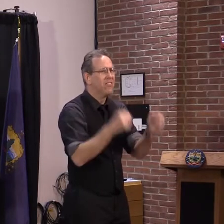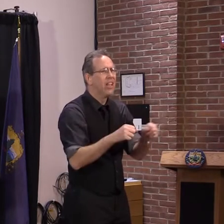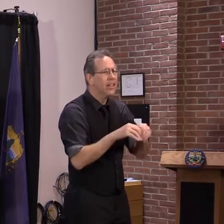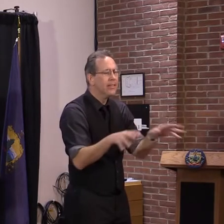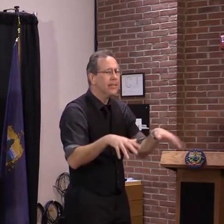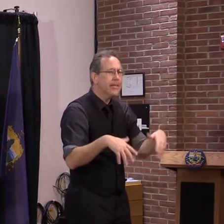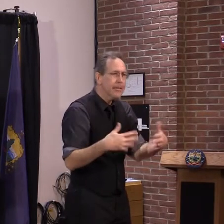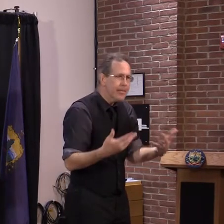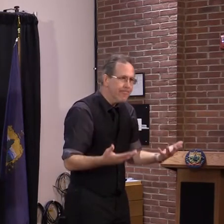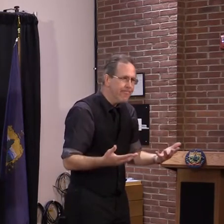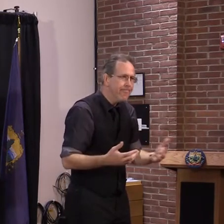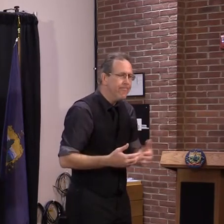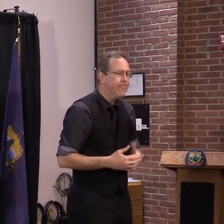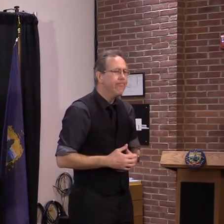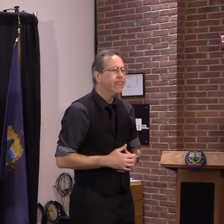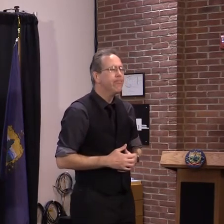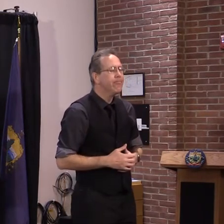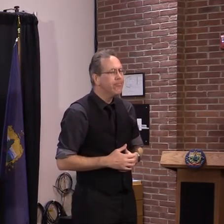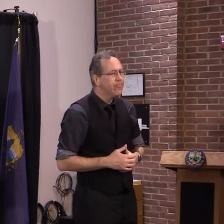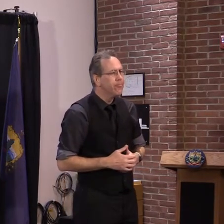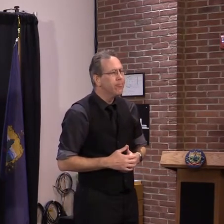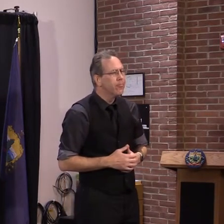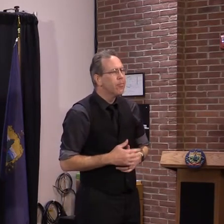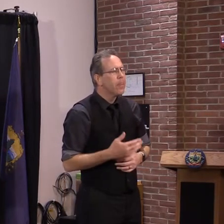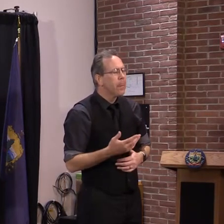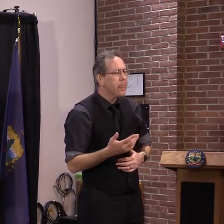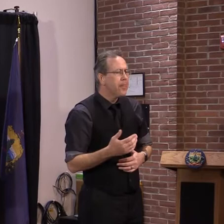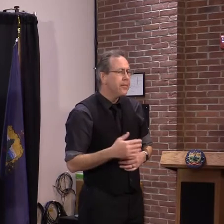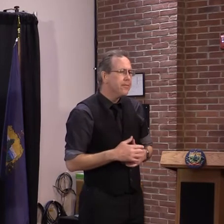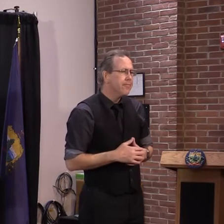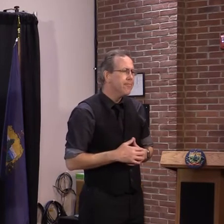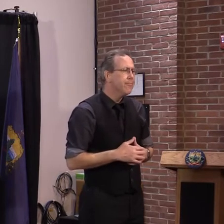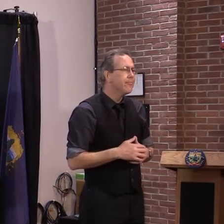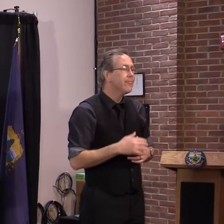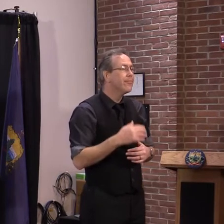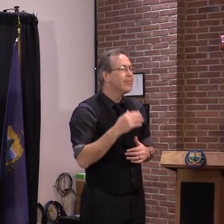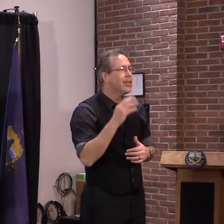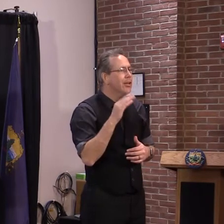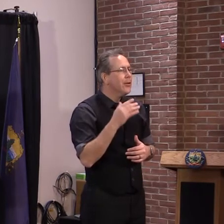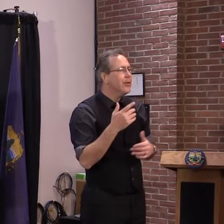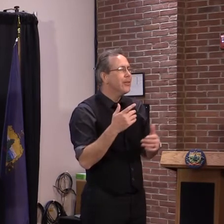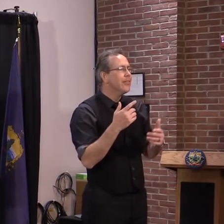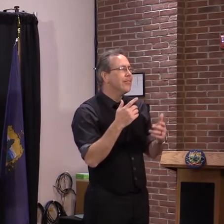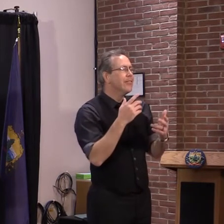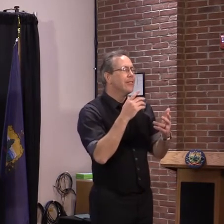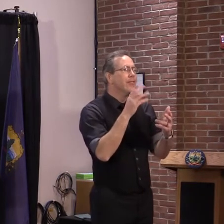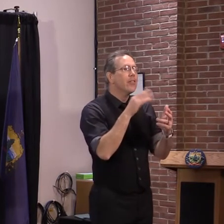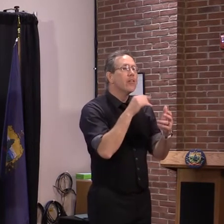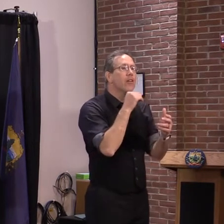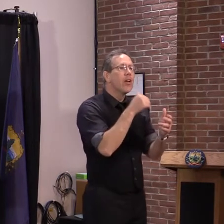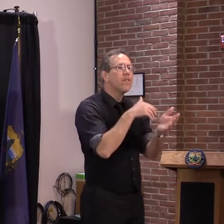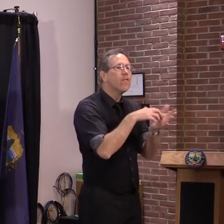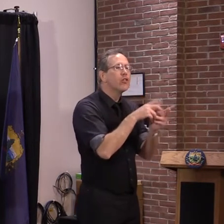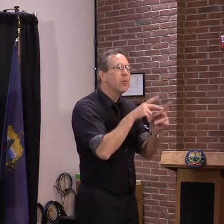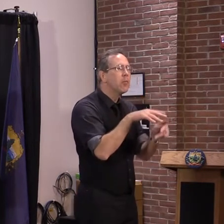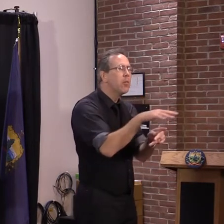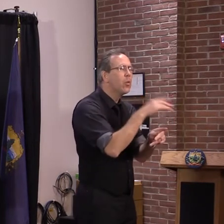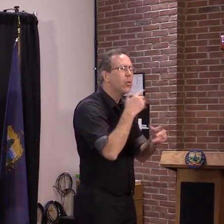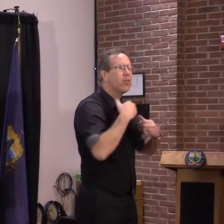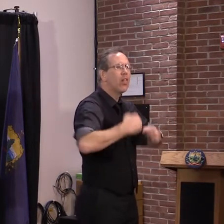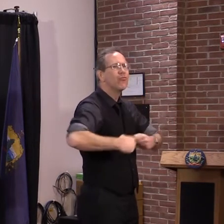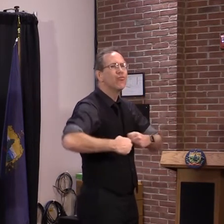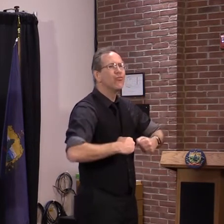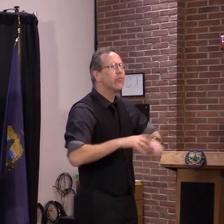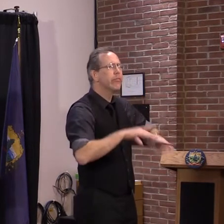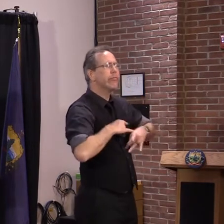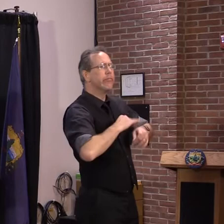contagious, and it predominantly in the non-vulnerable people produces very mild or almost no